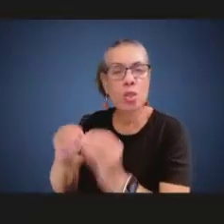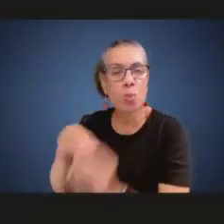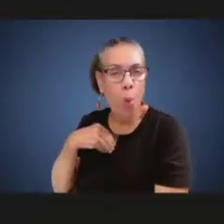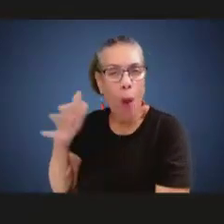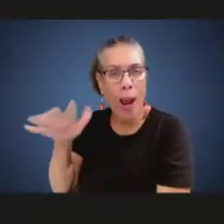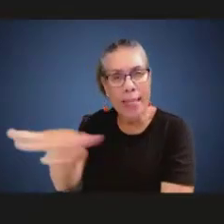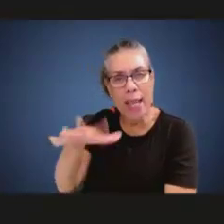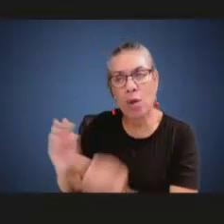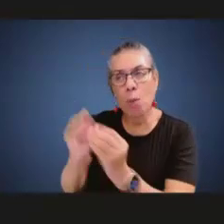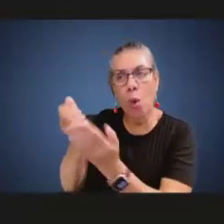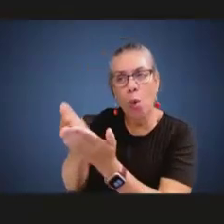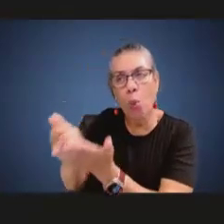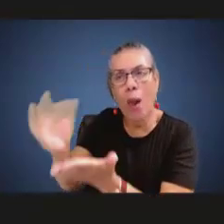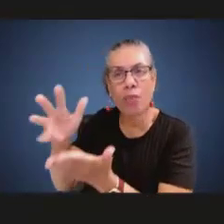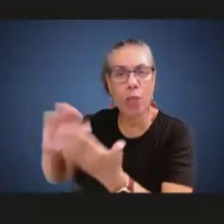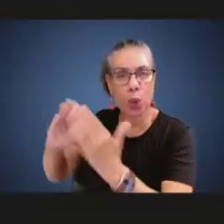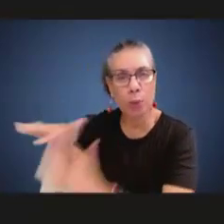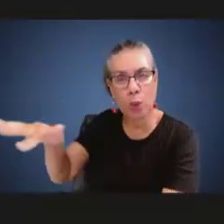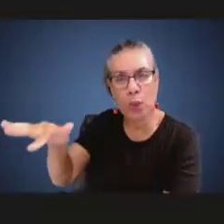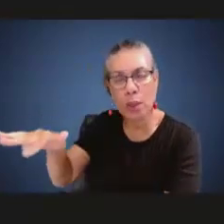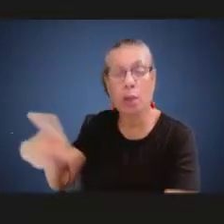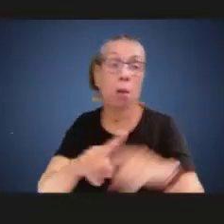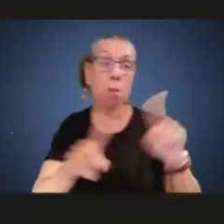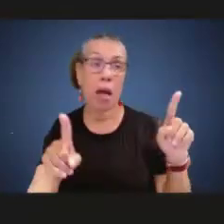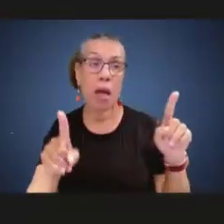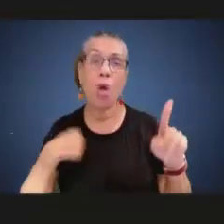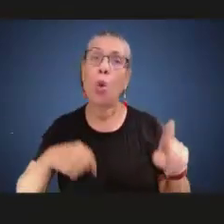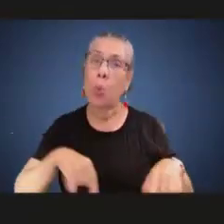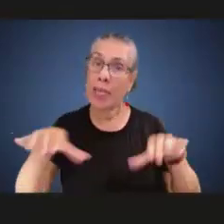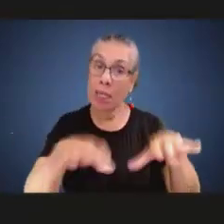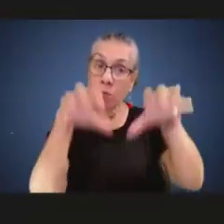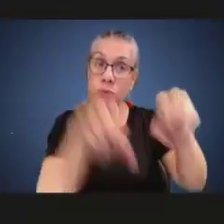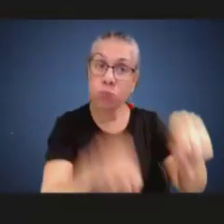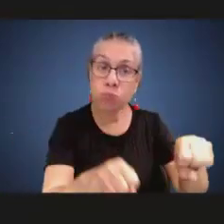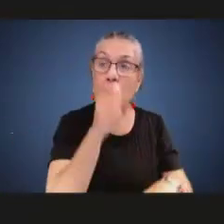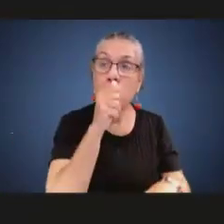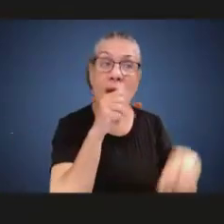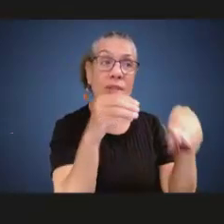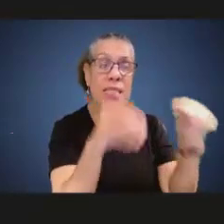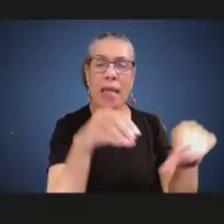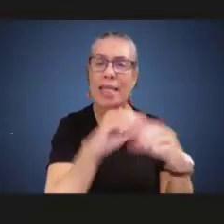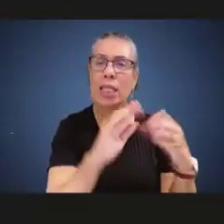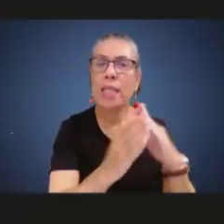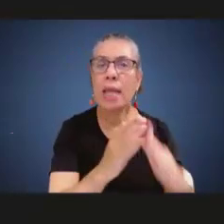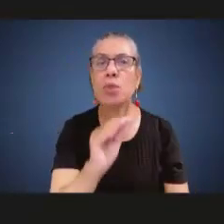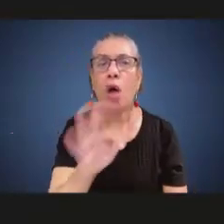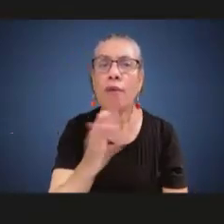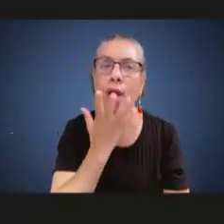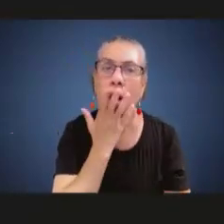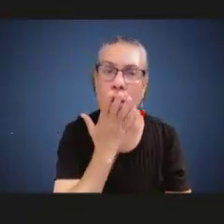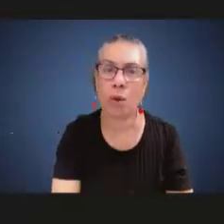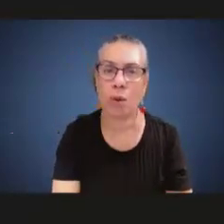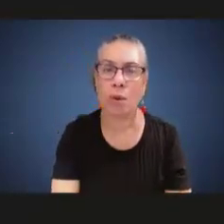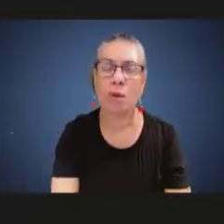neighborhoods of Boston. But we do this kind of privatization here in neighborhoods of color. This is a